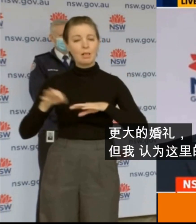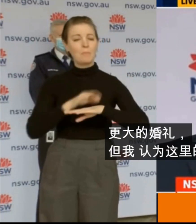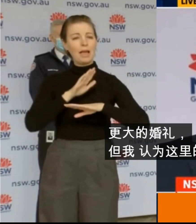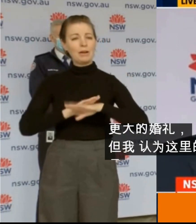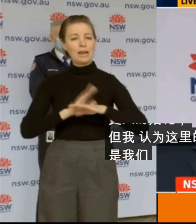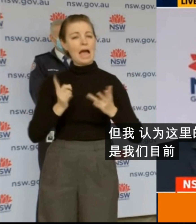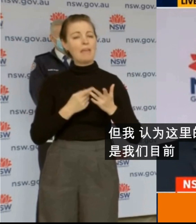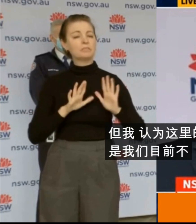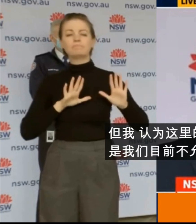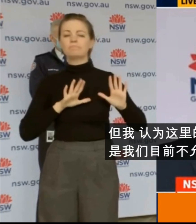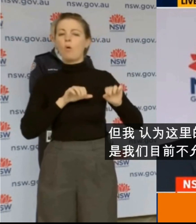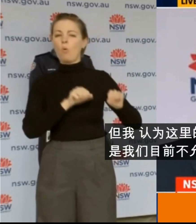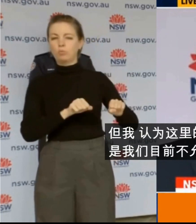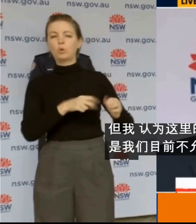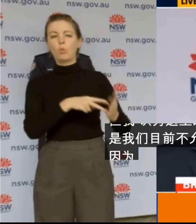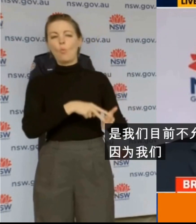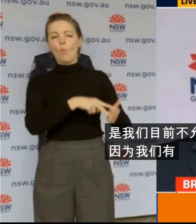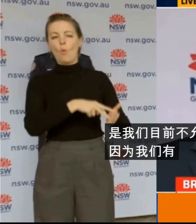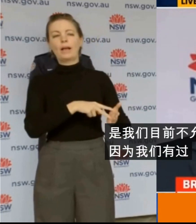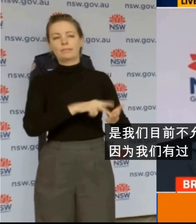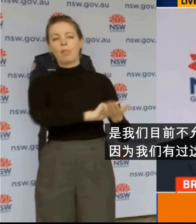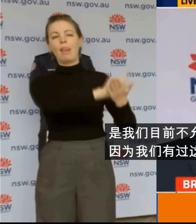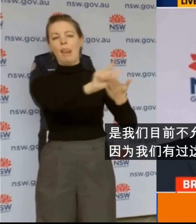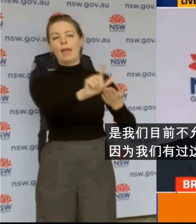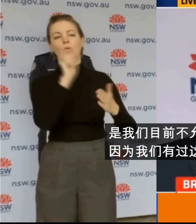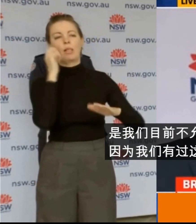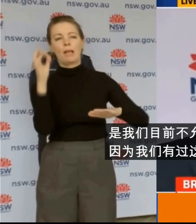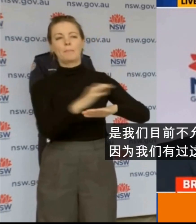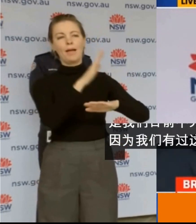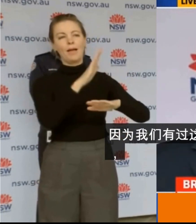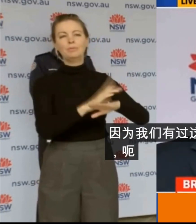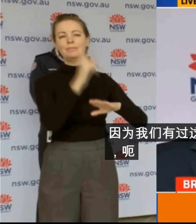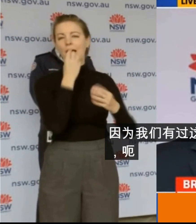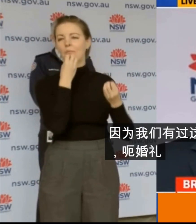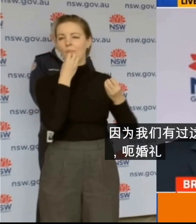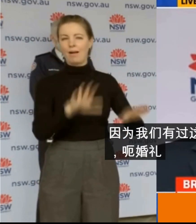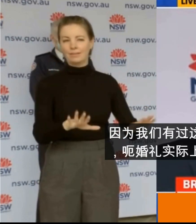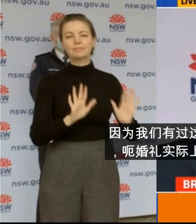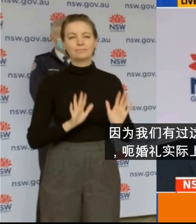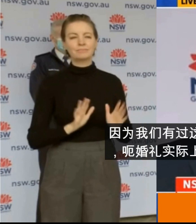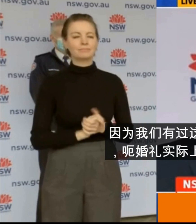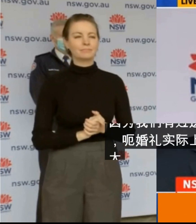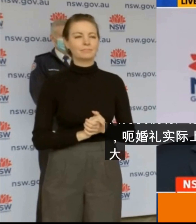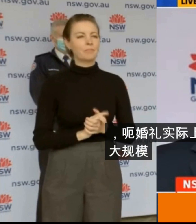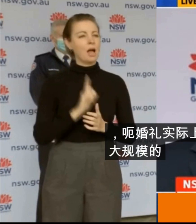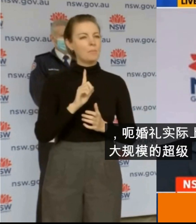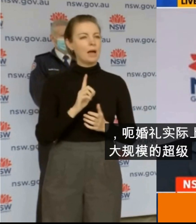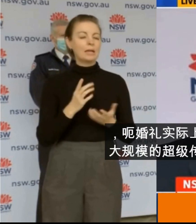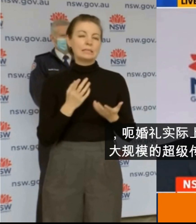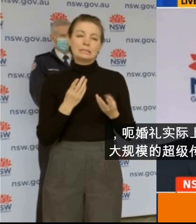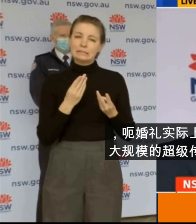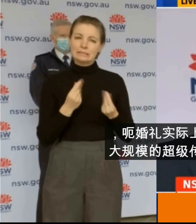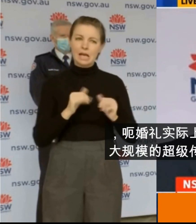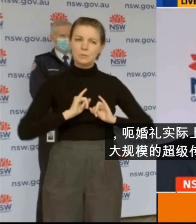that the short answer here is we can't allow that at the present time because we've had circumstances where weddings have actually been massive super